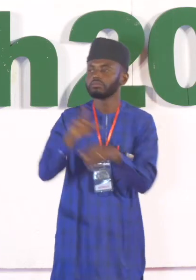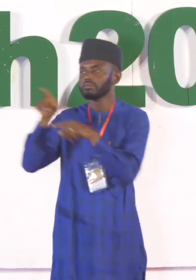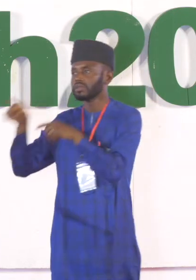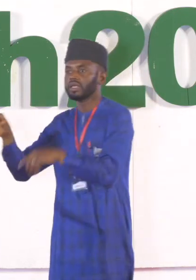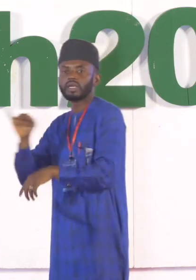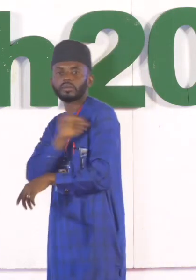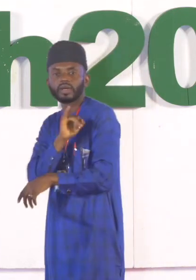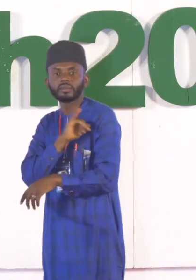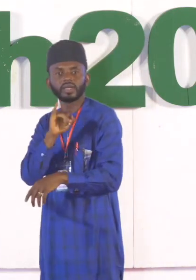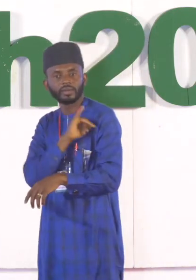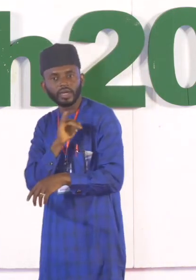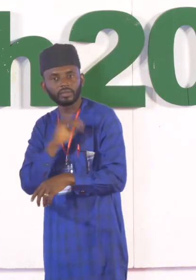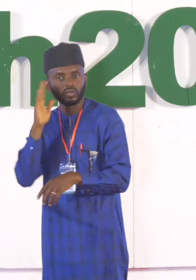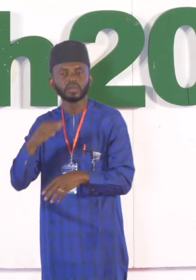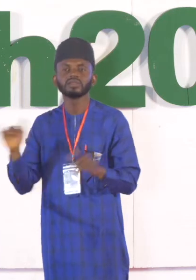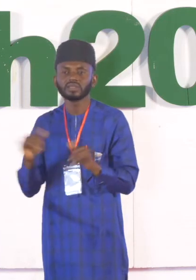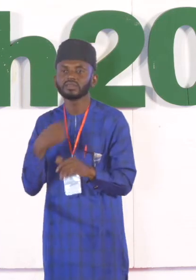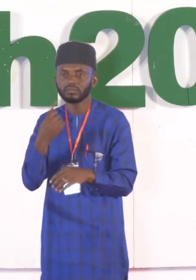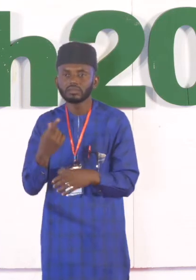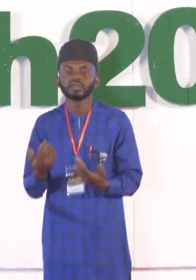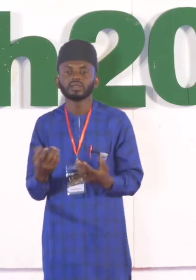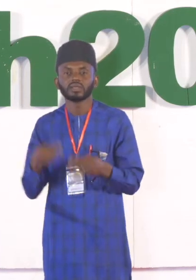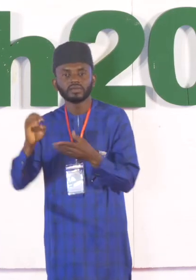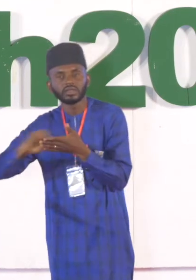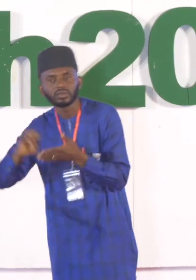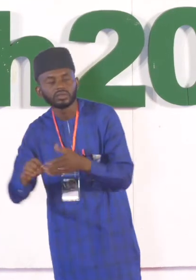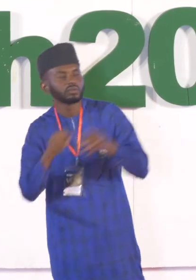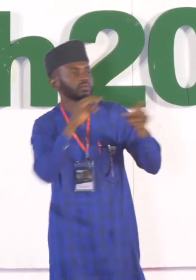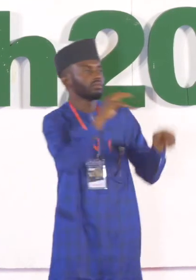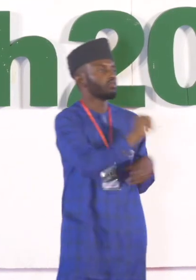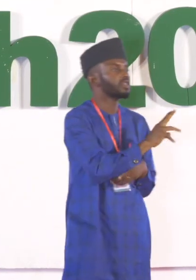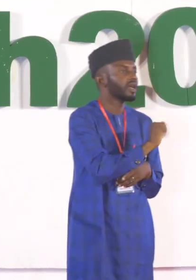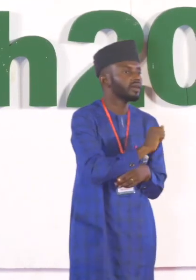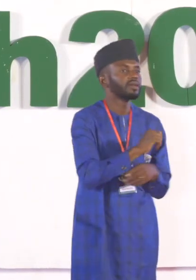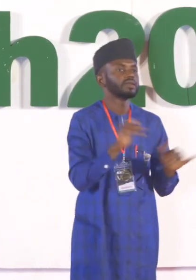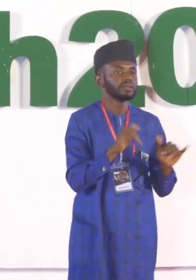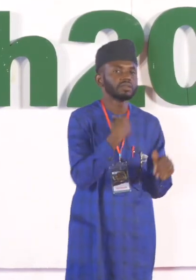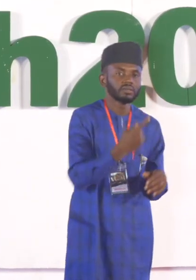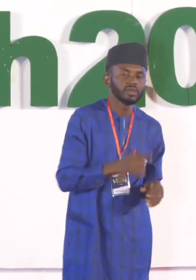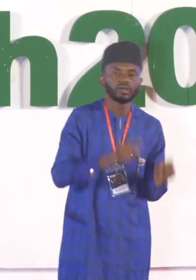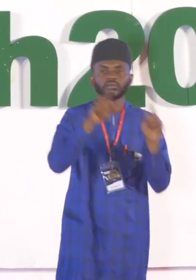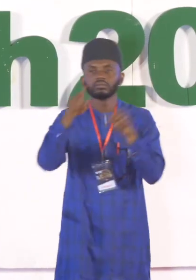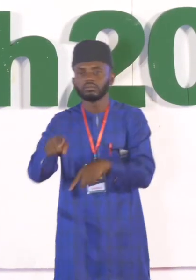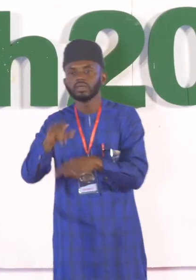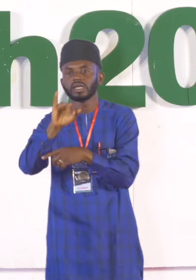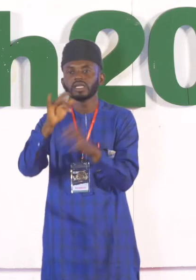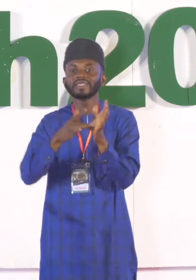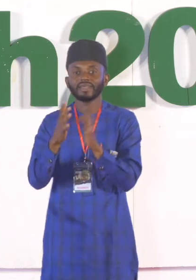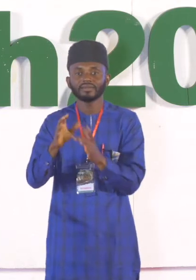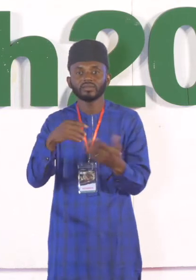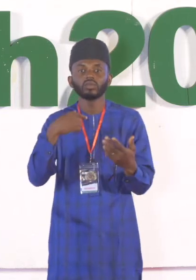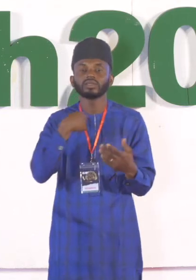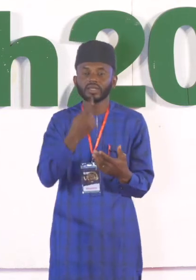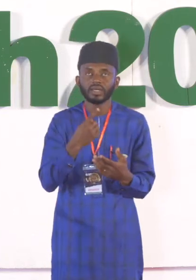Ibrahim. Ibrahim alayhi salam will say the same thing. Prophet Musa will say the same thing. Prophet Isa will say,